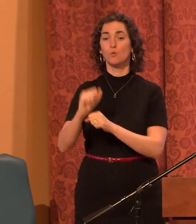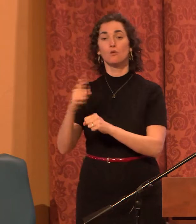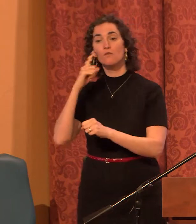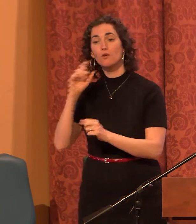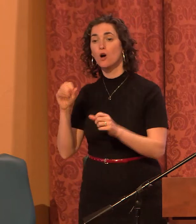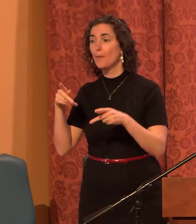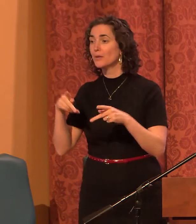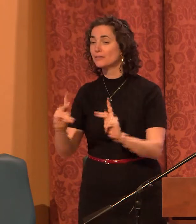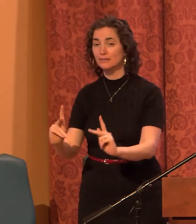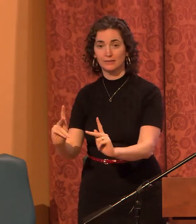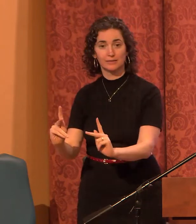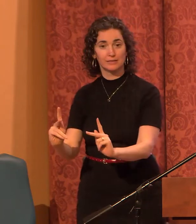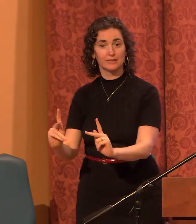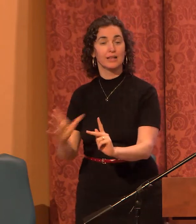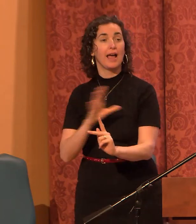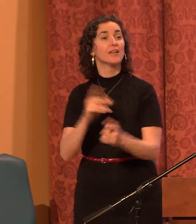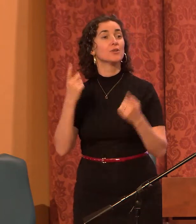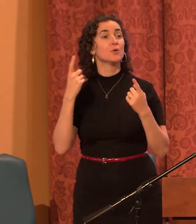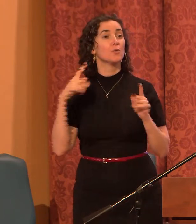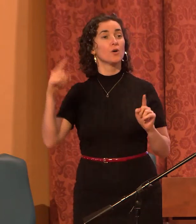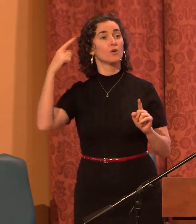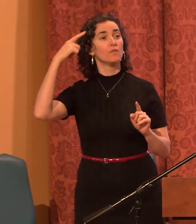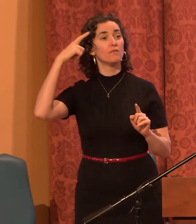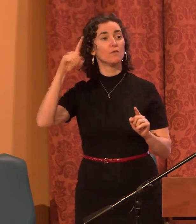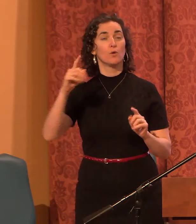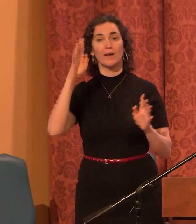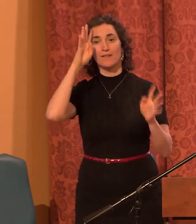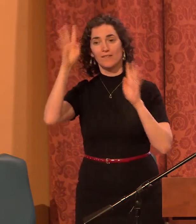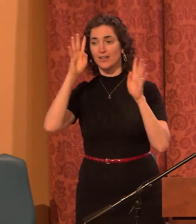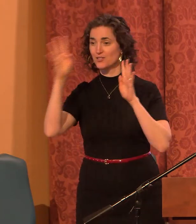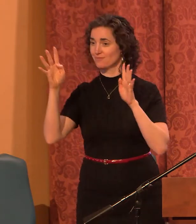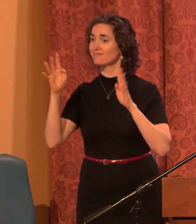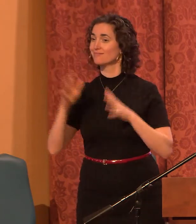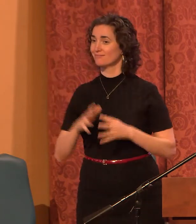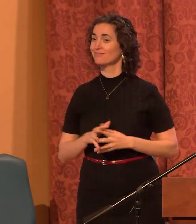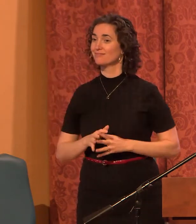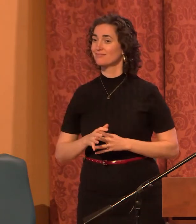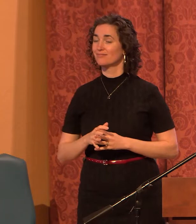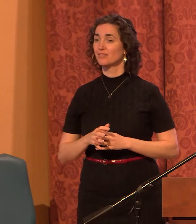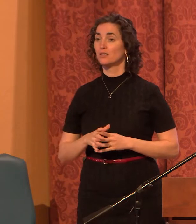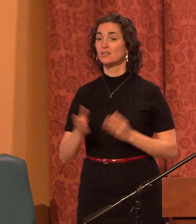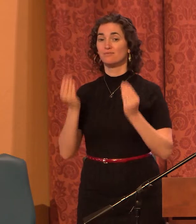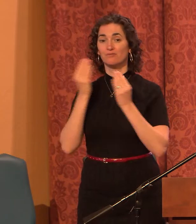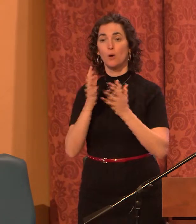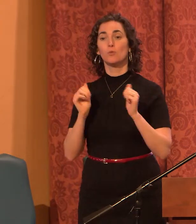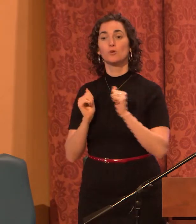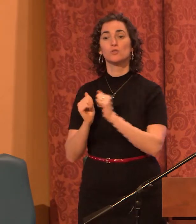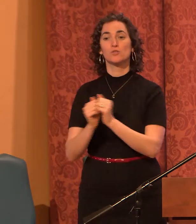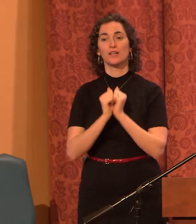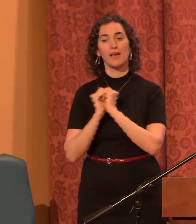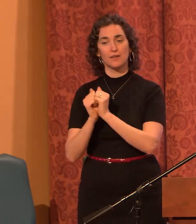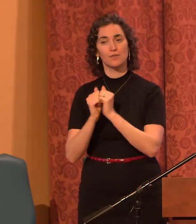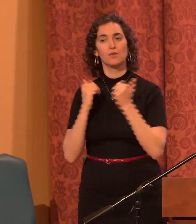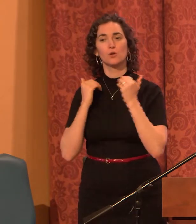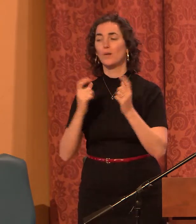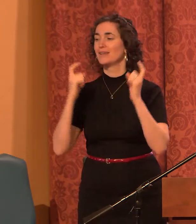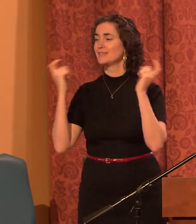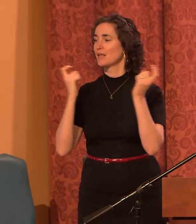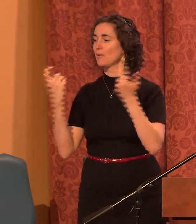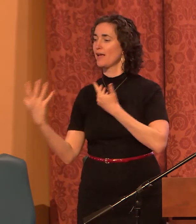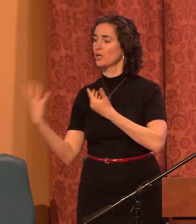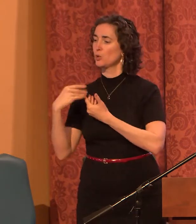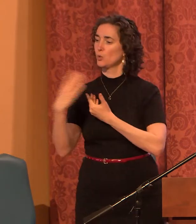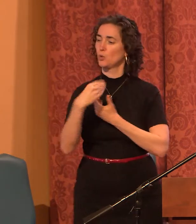works for opportunity, and it works for innovation. Together, let's celebrate